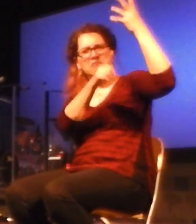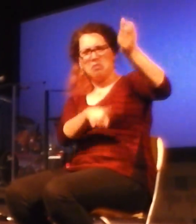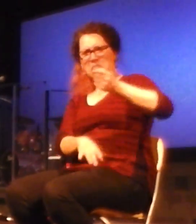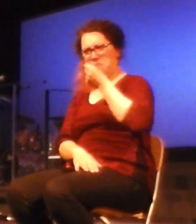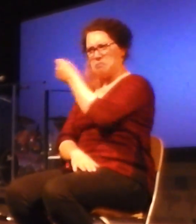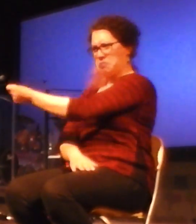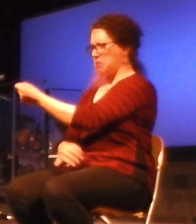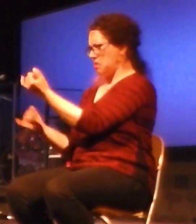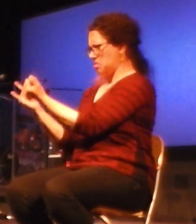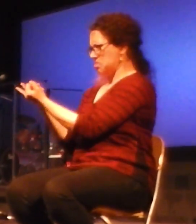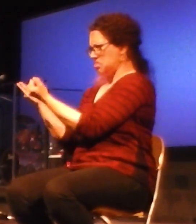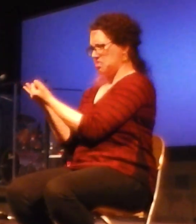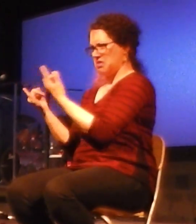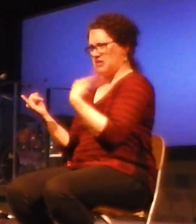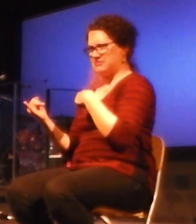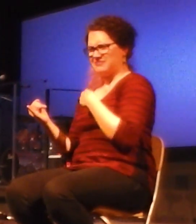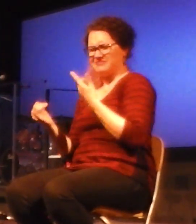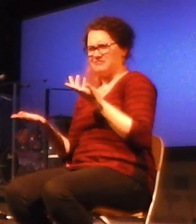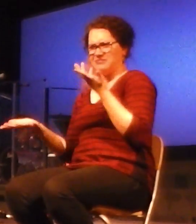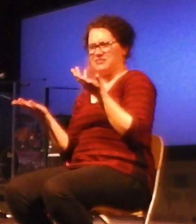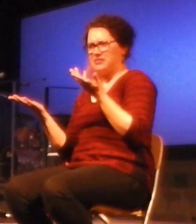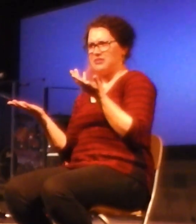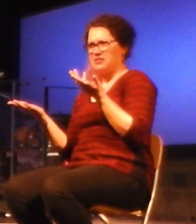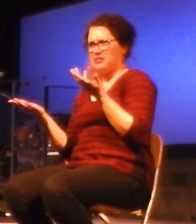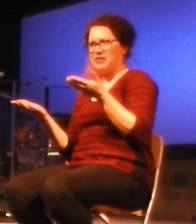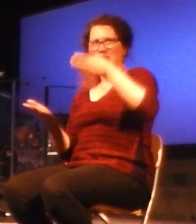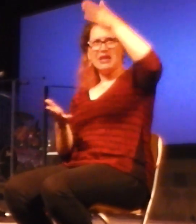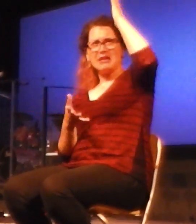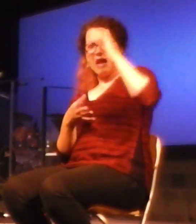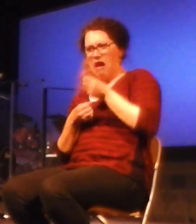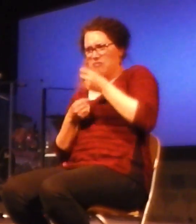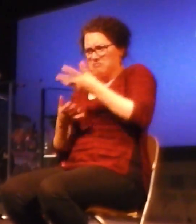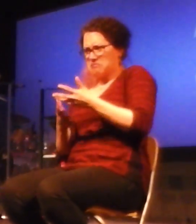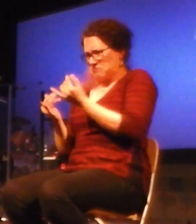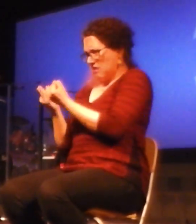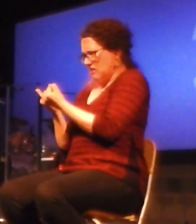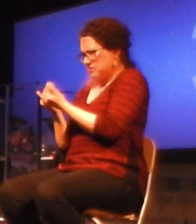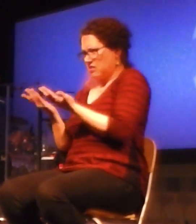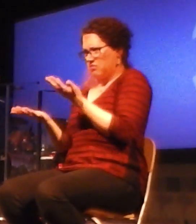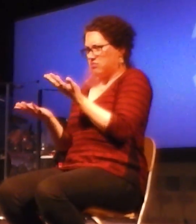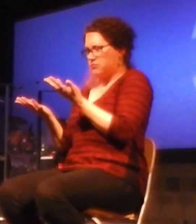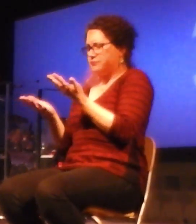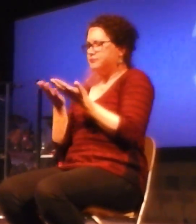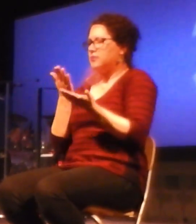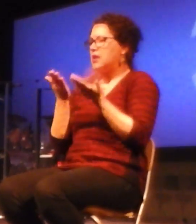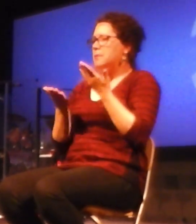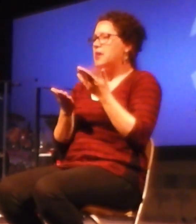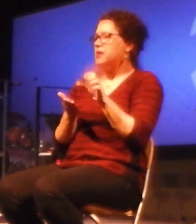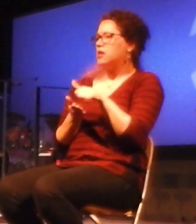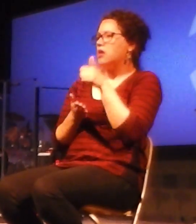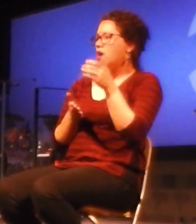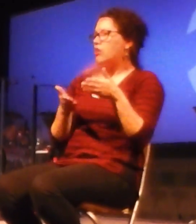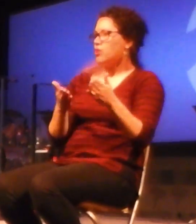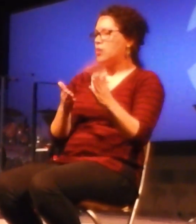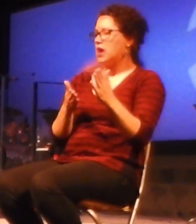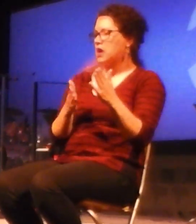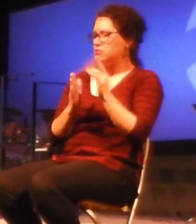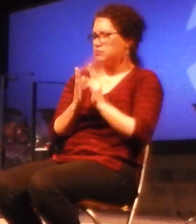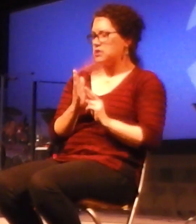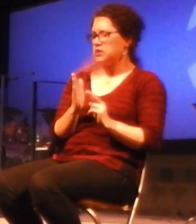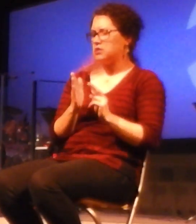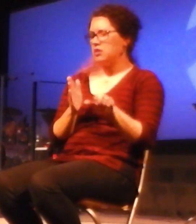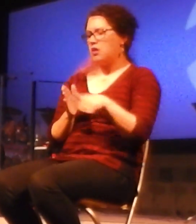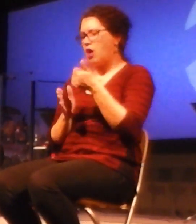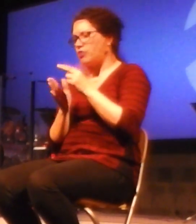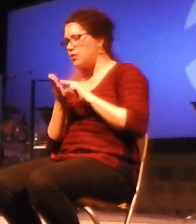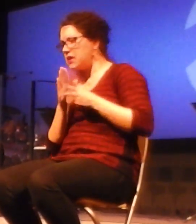exile and just plops us down? Is that what that means? And so he was saying, well, I wonder if there's another way to read that. And the more he started processing, I